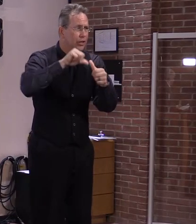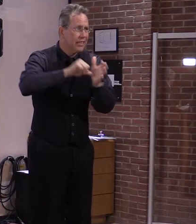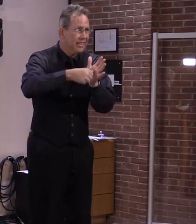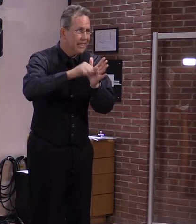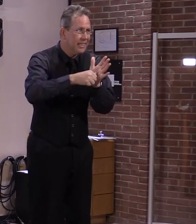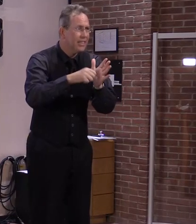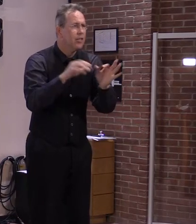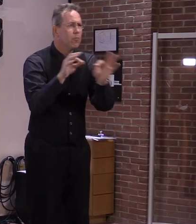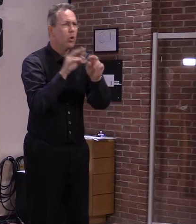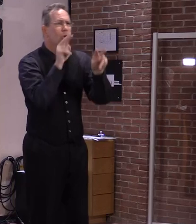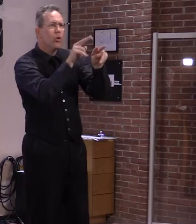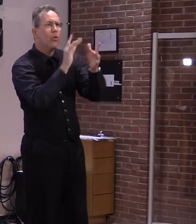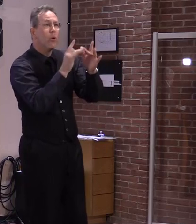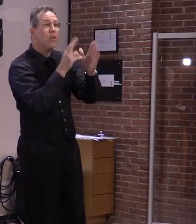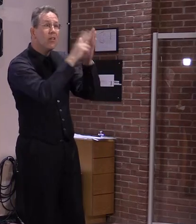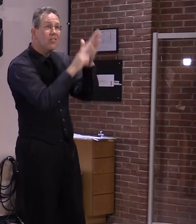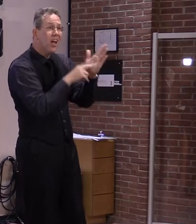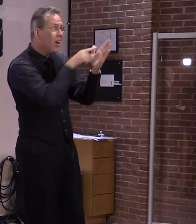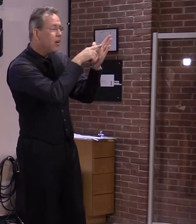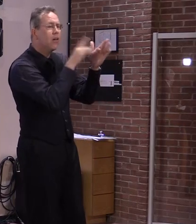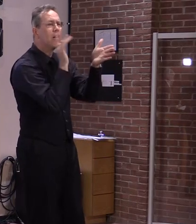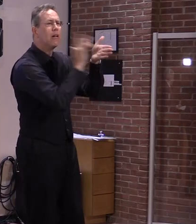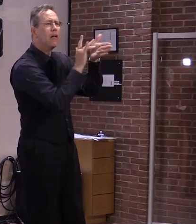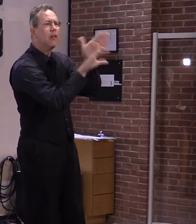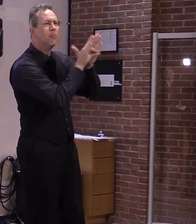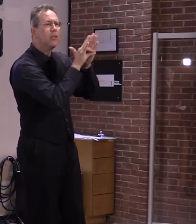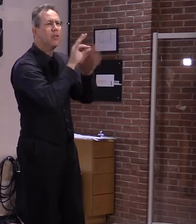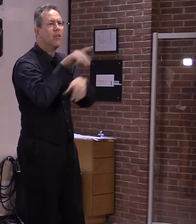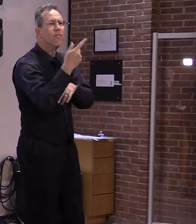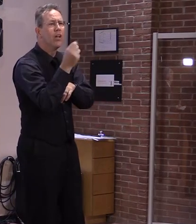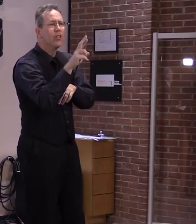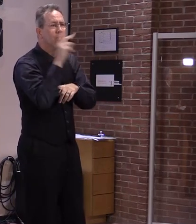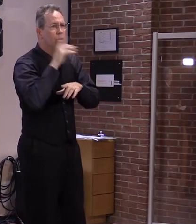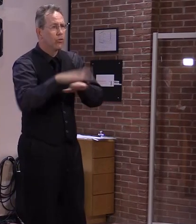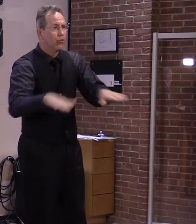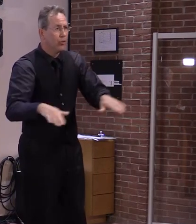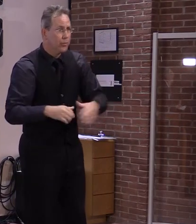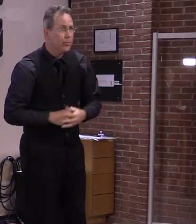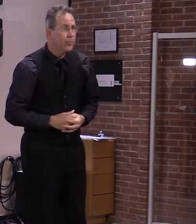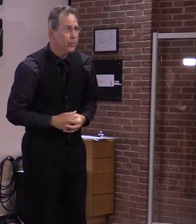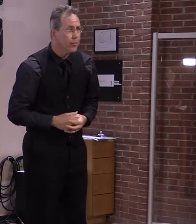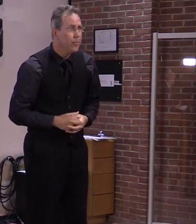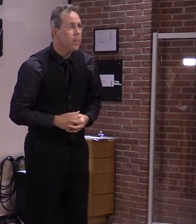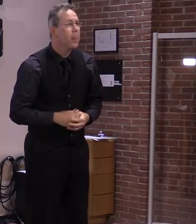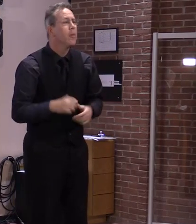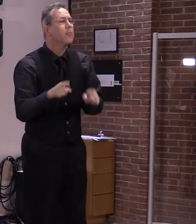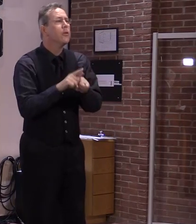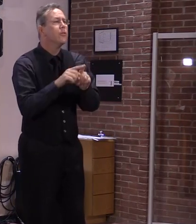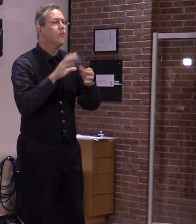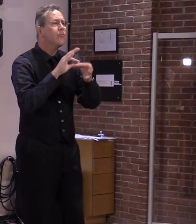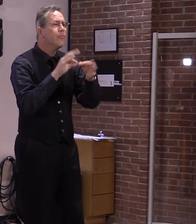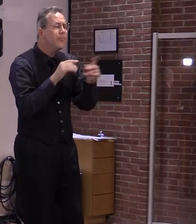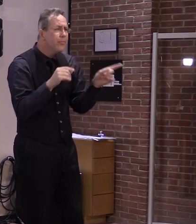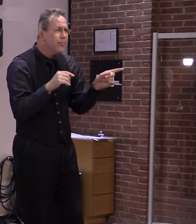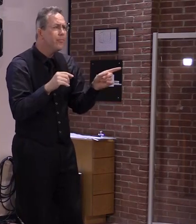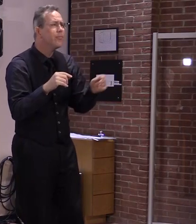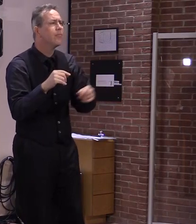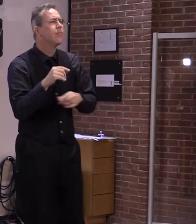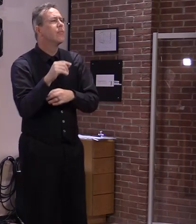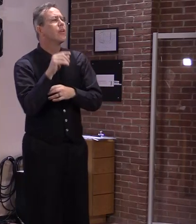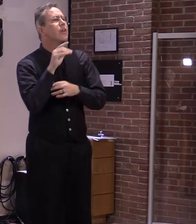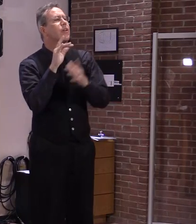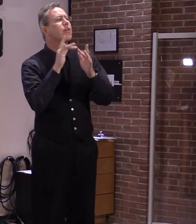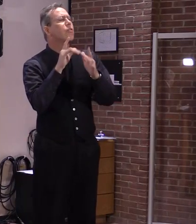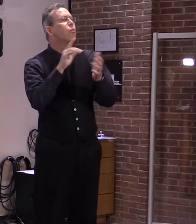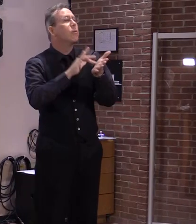healthvermont.gov/myvaccine. You can also register on the Kinney's, Walgreens, and CVS websites.